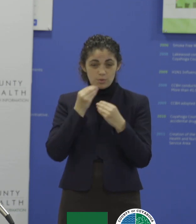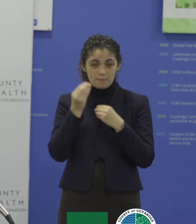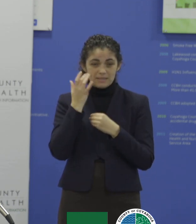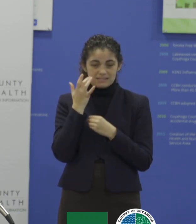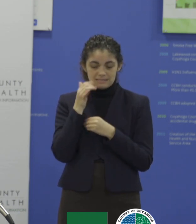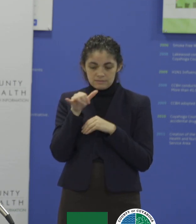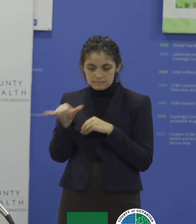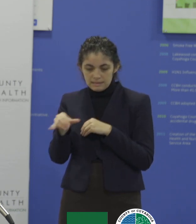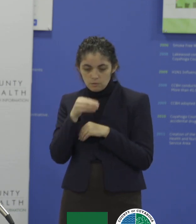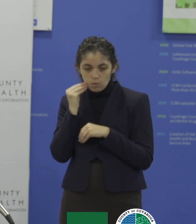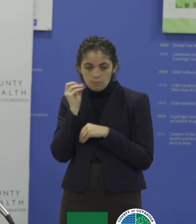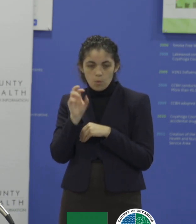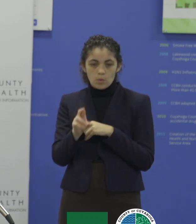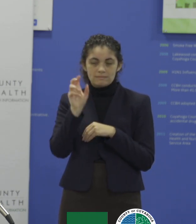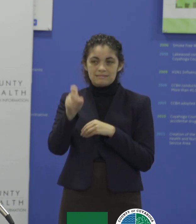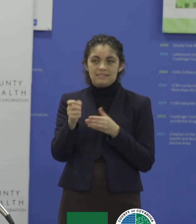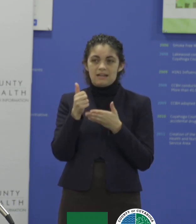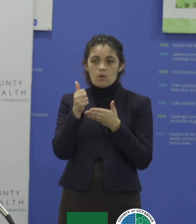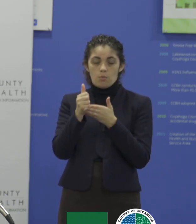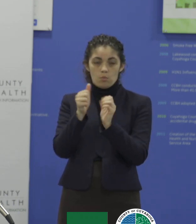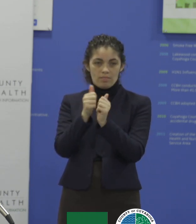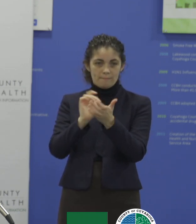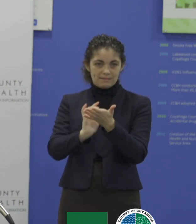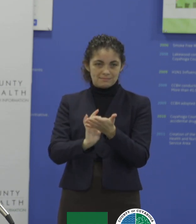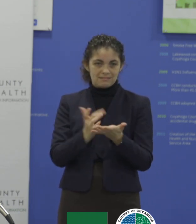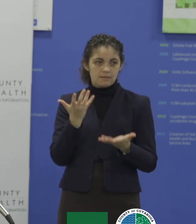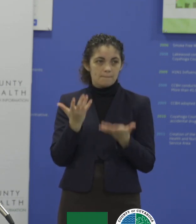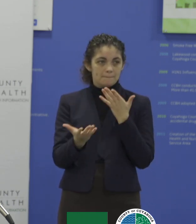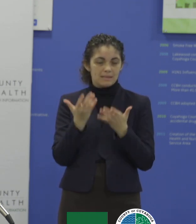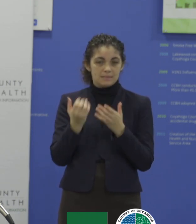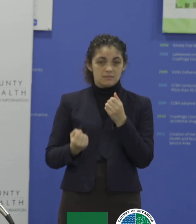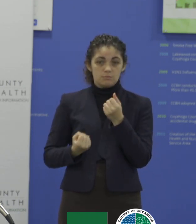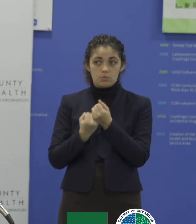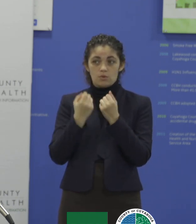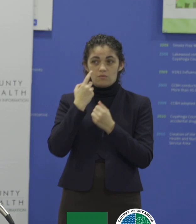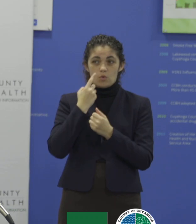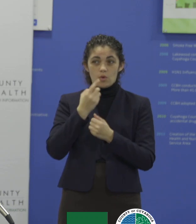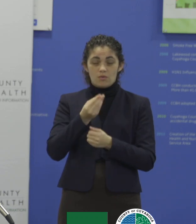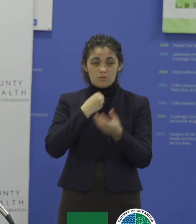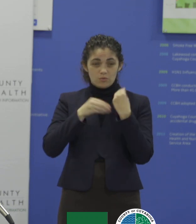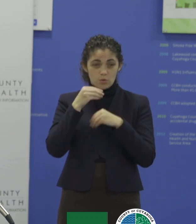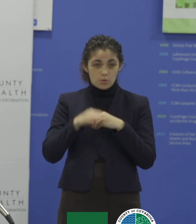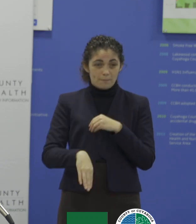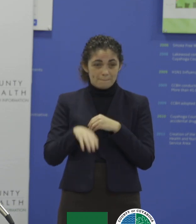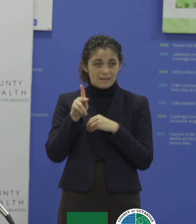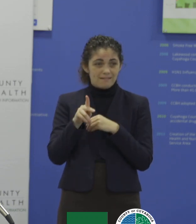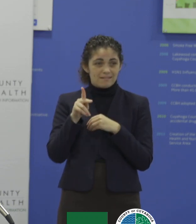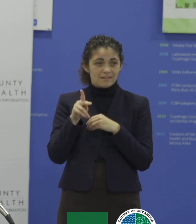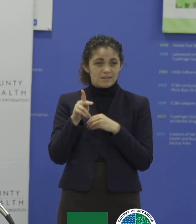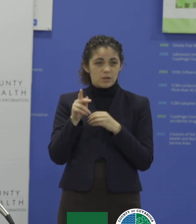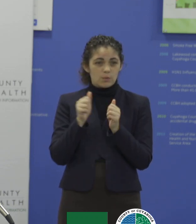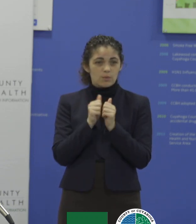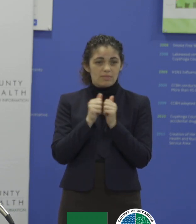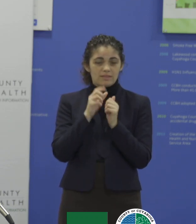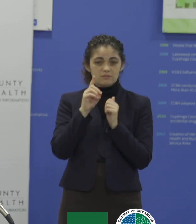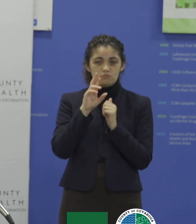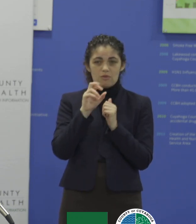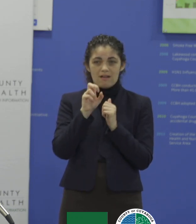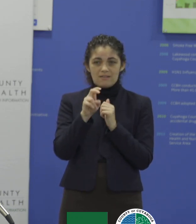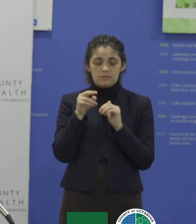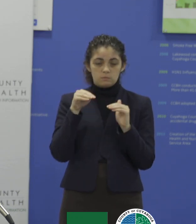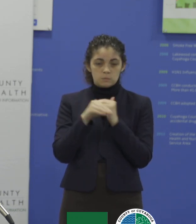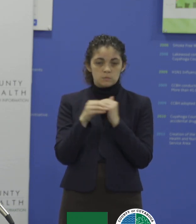they're in quarantine. They may need assistance with medication. It may be support for the food bank through their drive-through, feeding